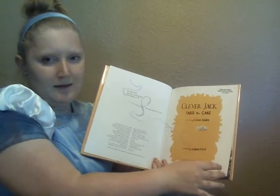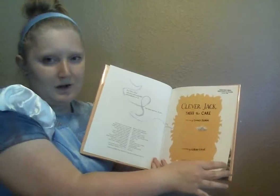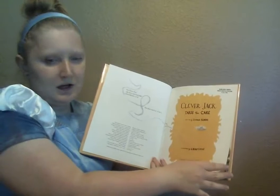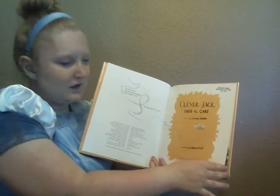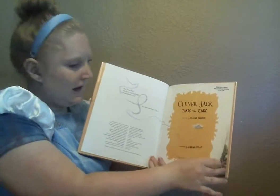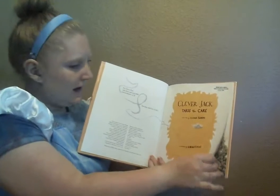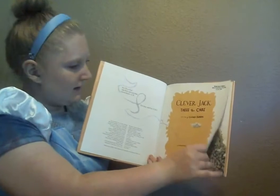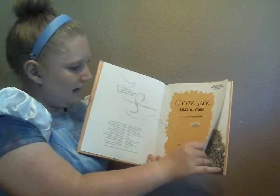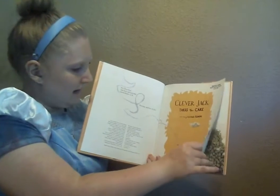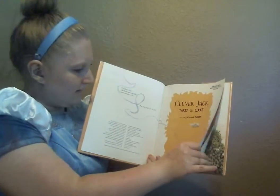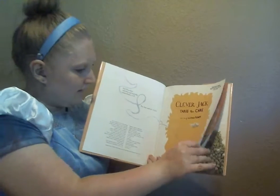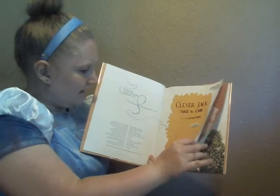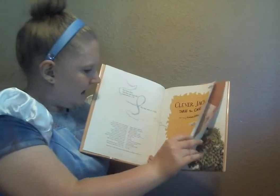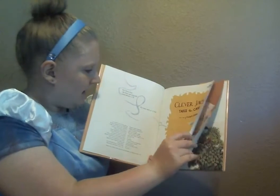Clever Jack Takes the Cake.